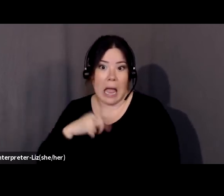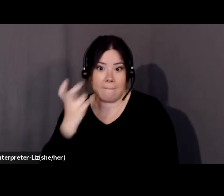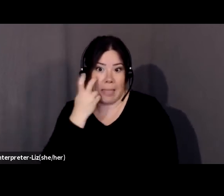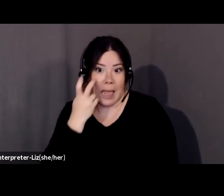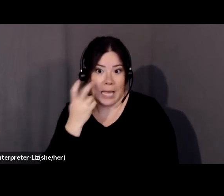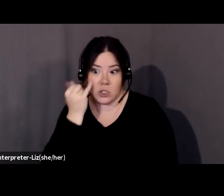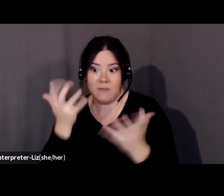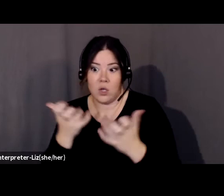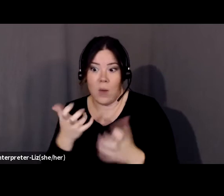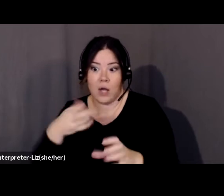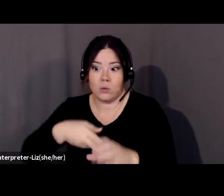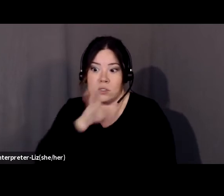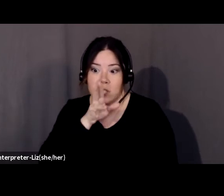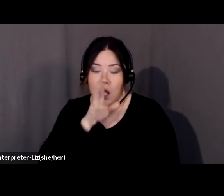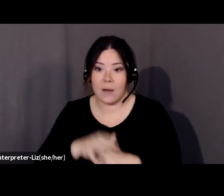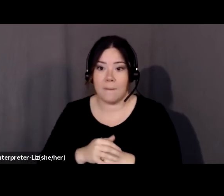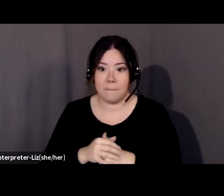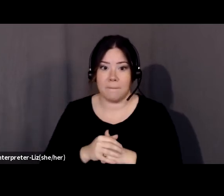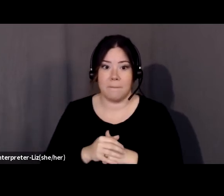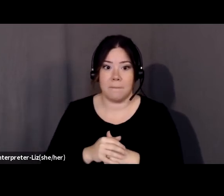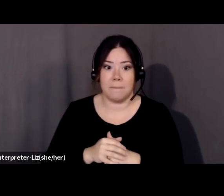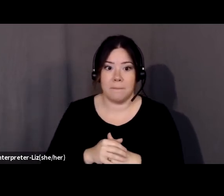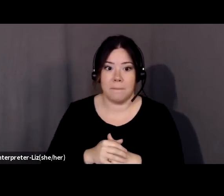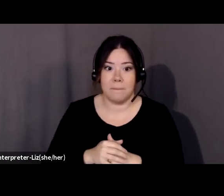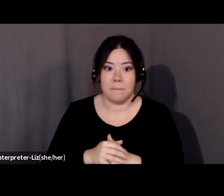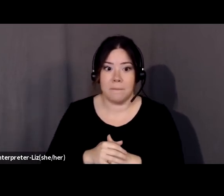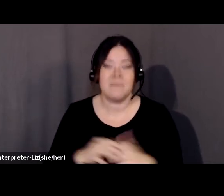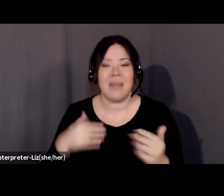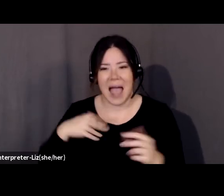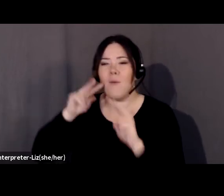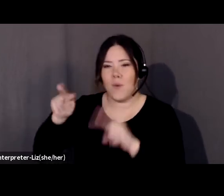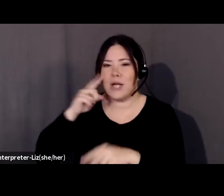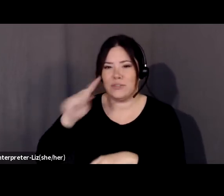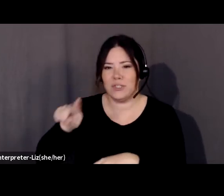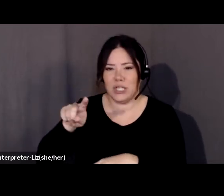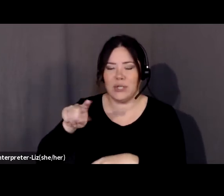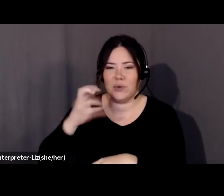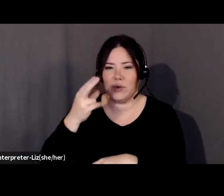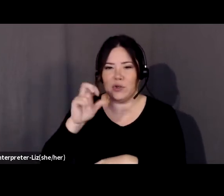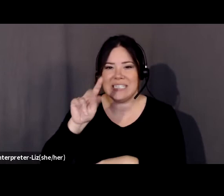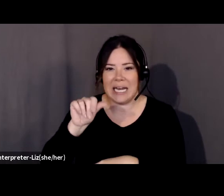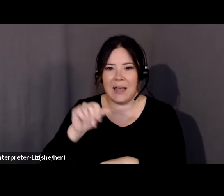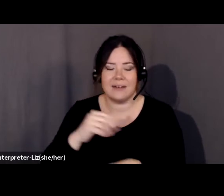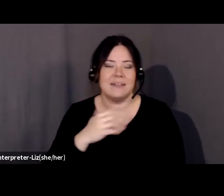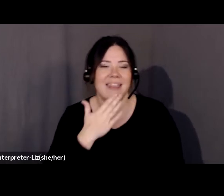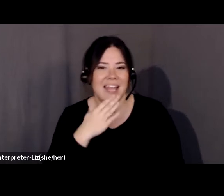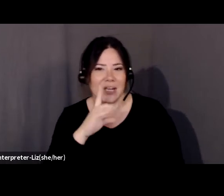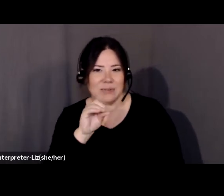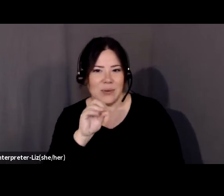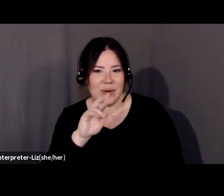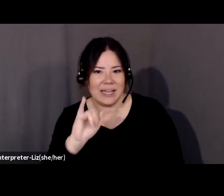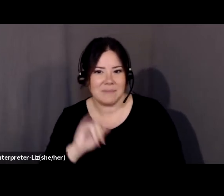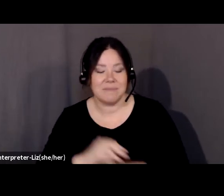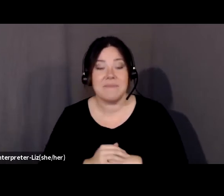perfect. So one of Watch it for you, Christina. Yeah, thank you, Dory. I appreciate it. One of the examples is the